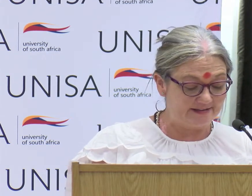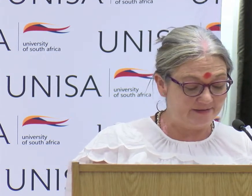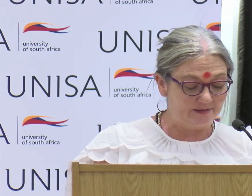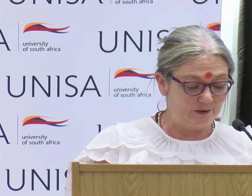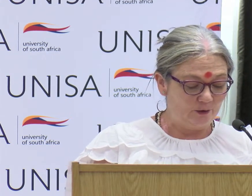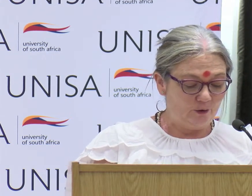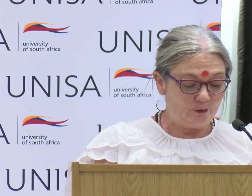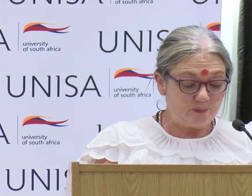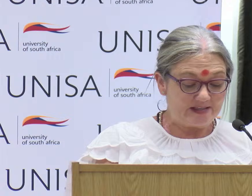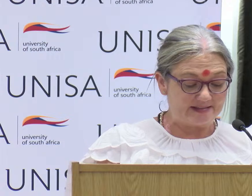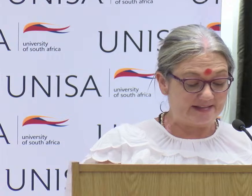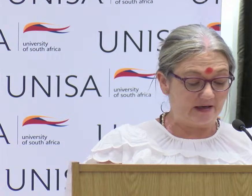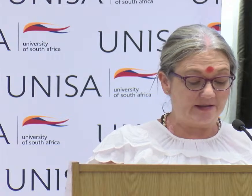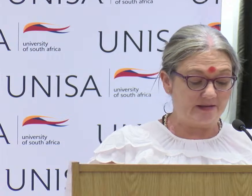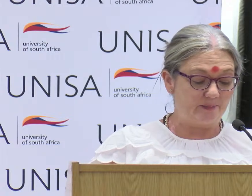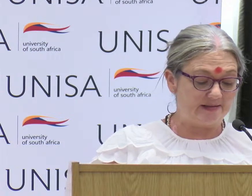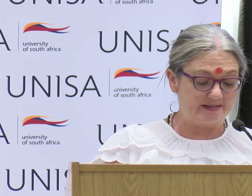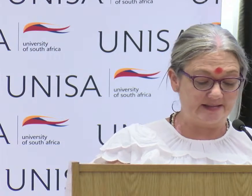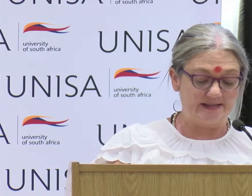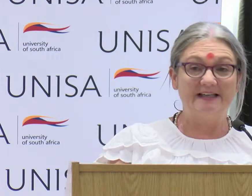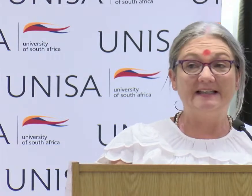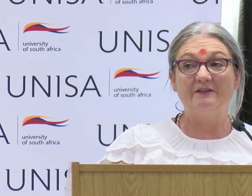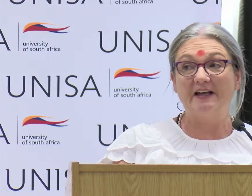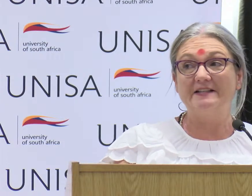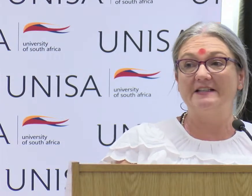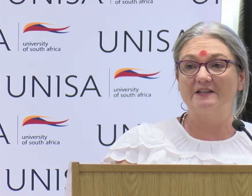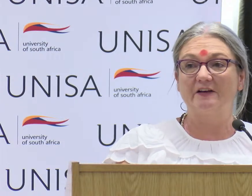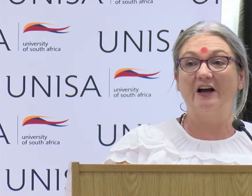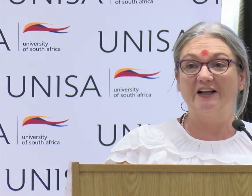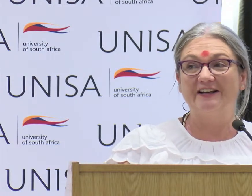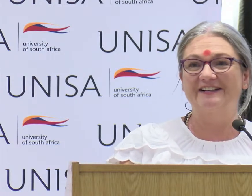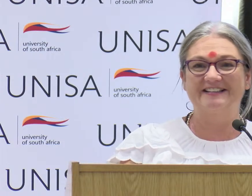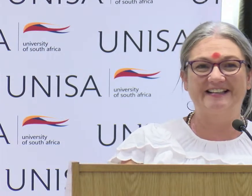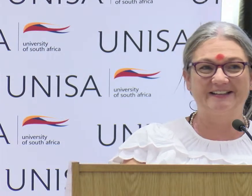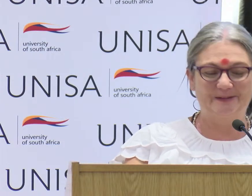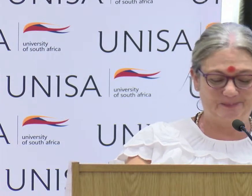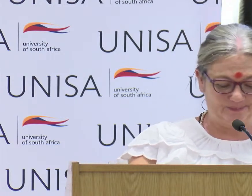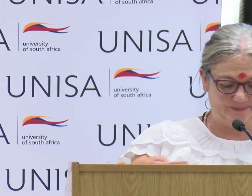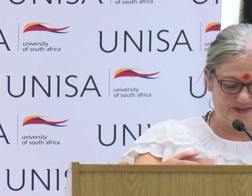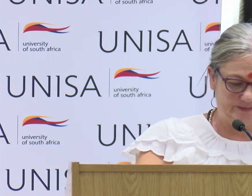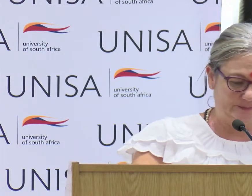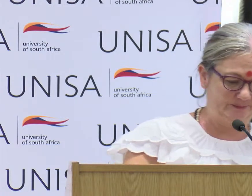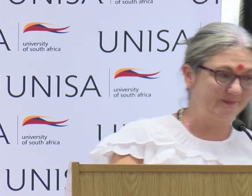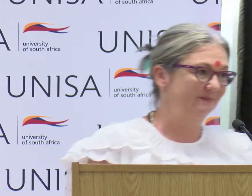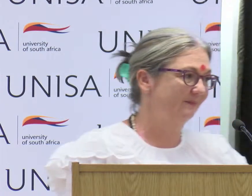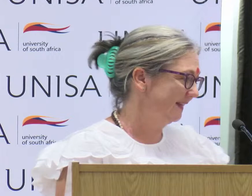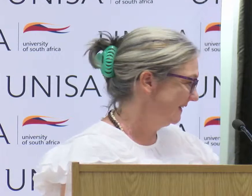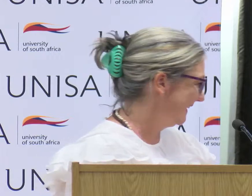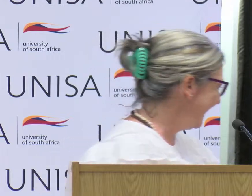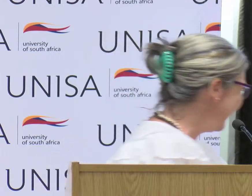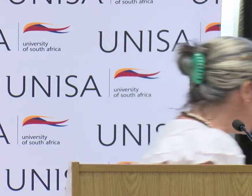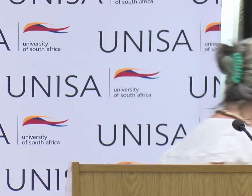hart sing, hoe meer sing ander mense die wysies van hulle harte.